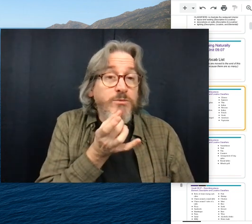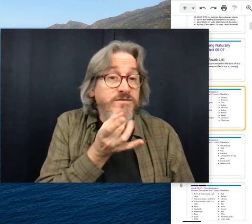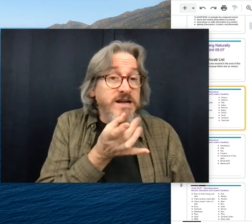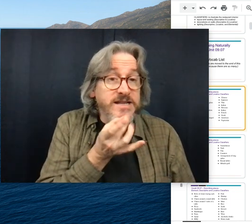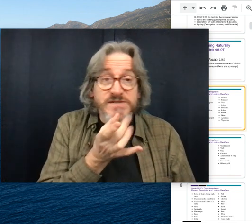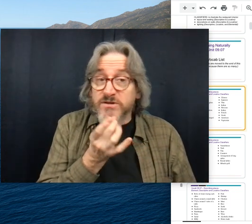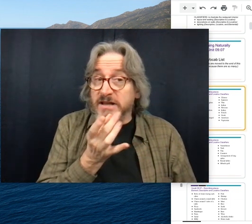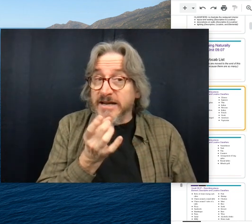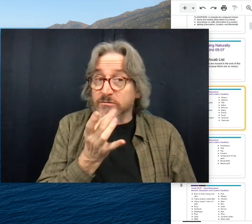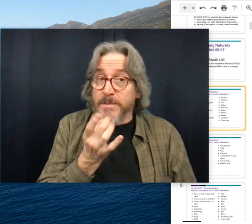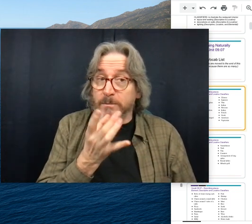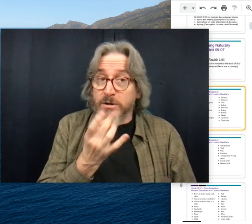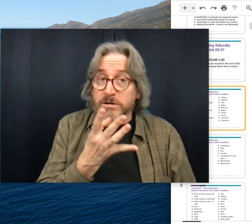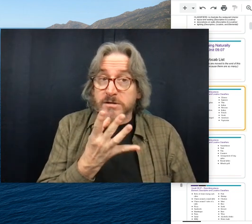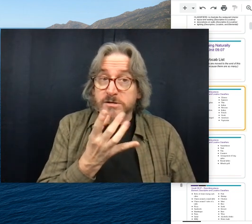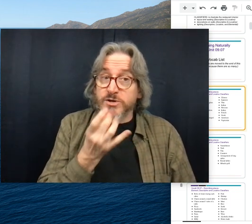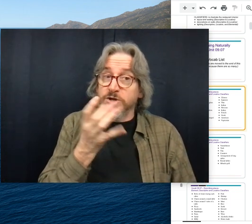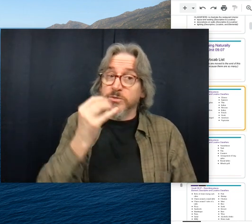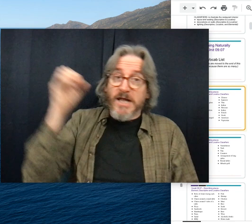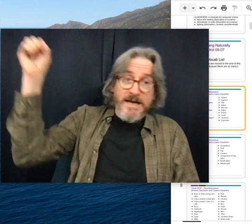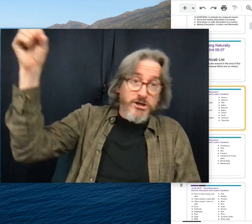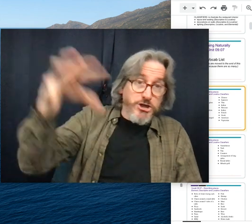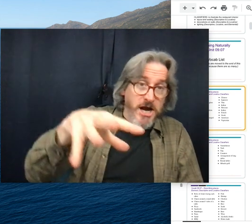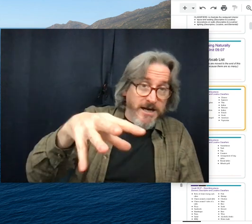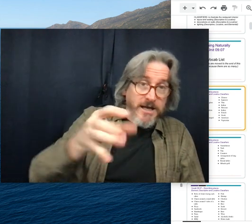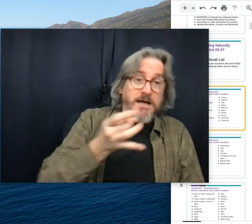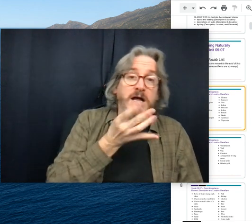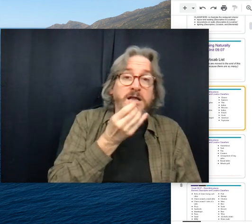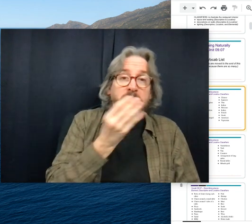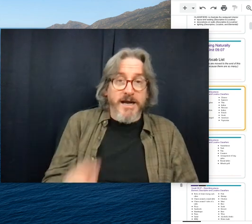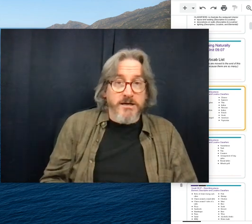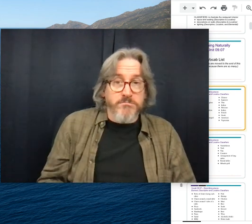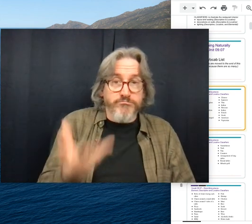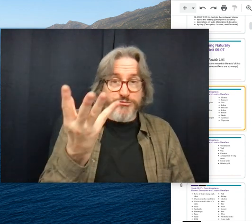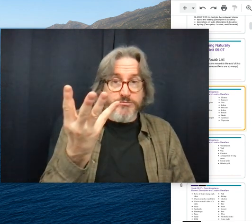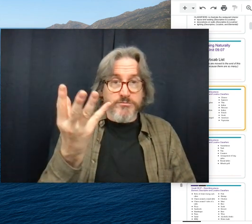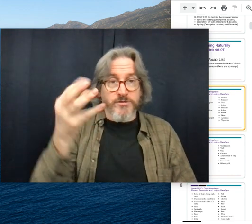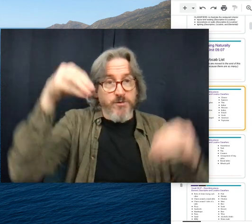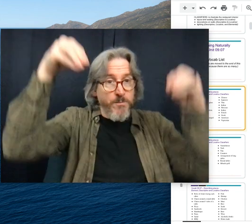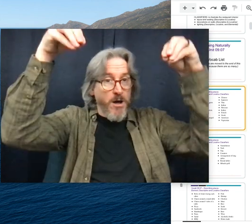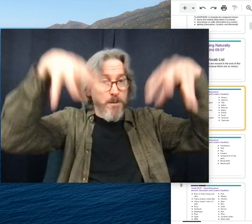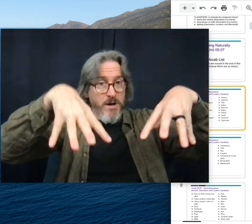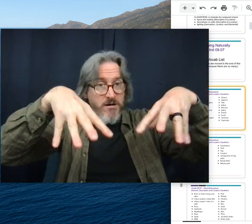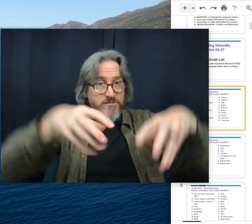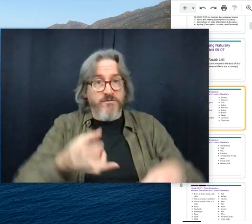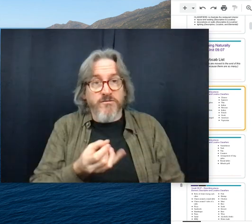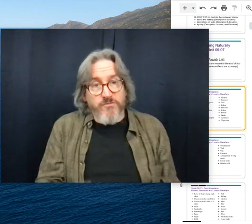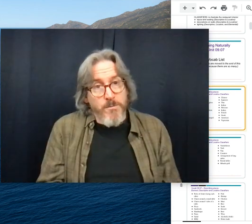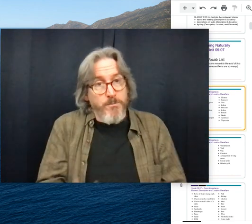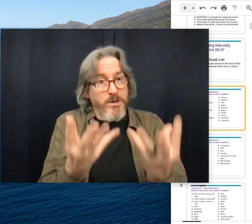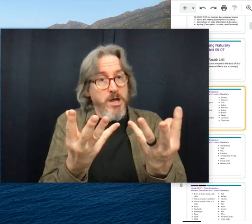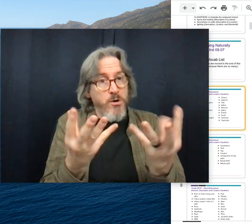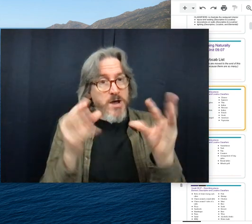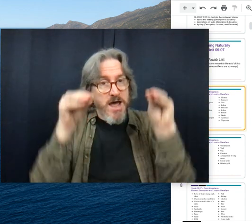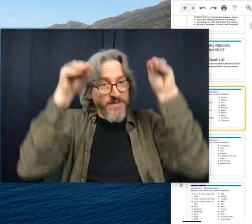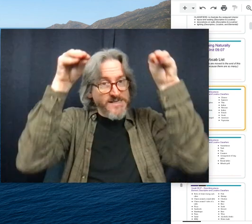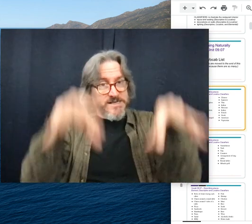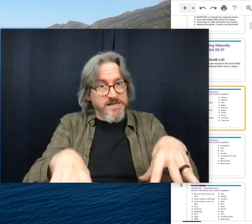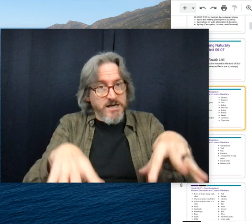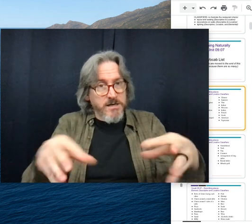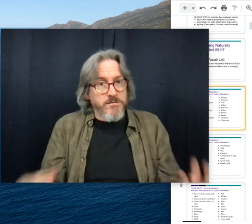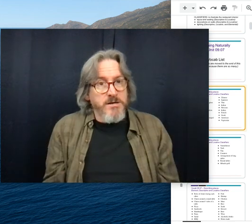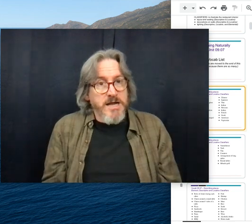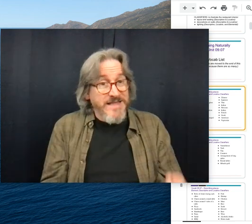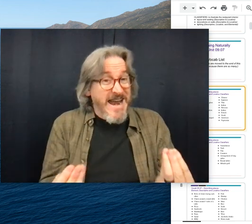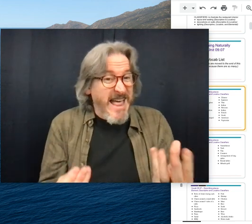light, we've done this for light, remember. So you could do light, shining light from above, from below, and this